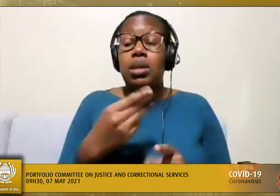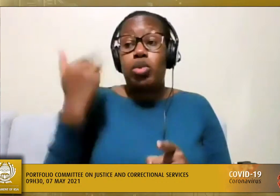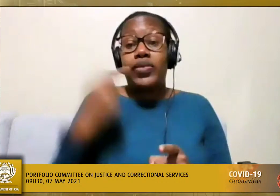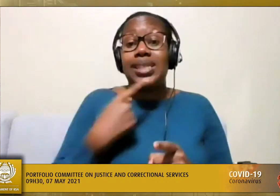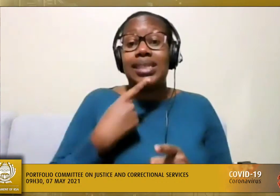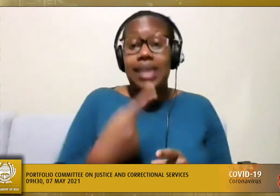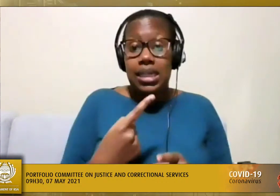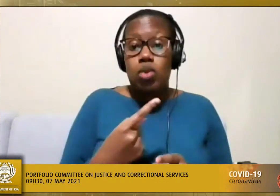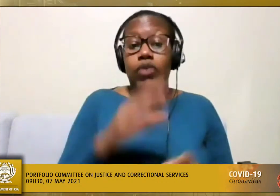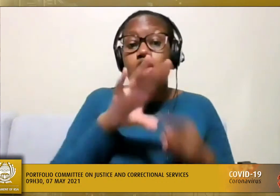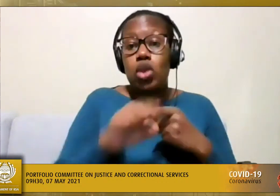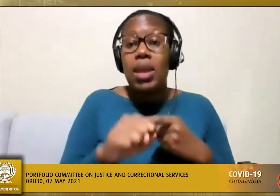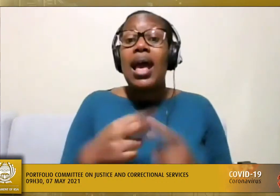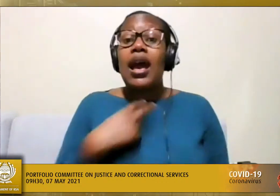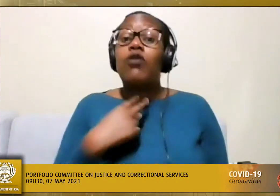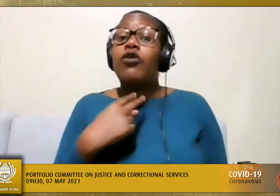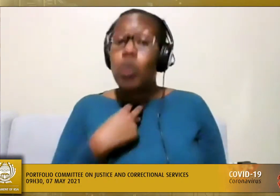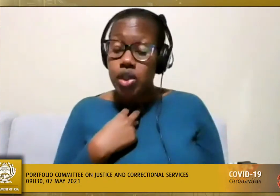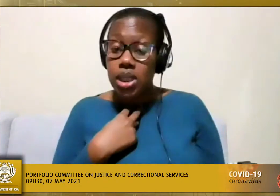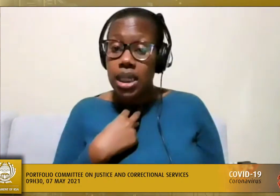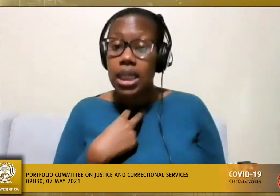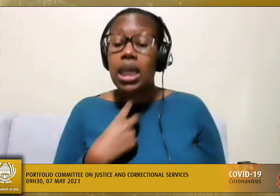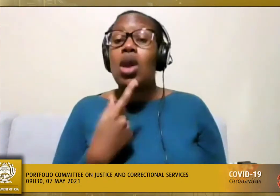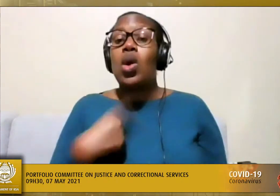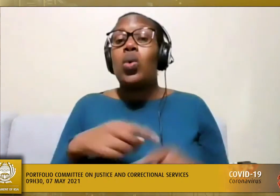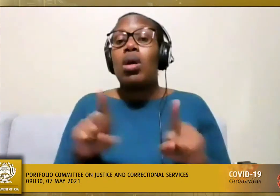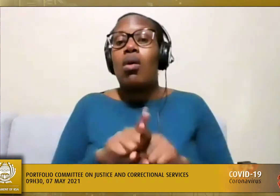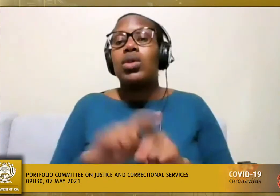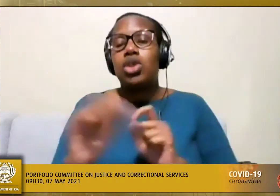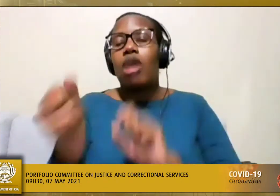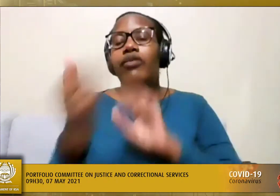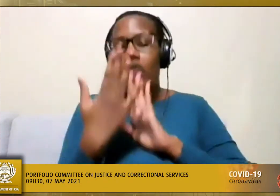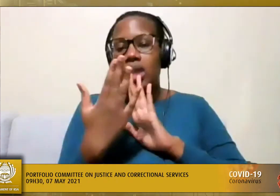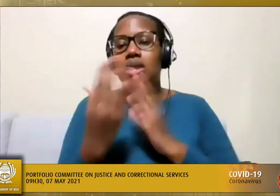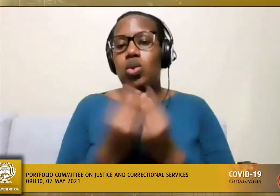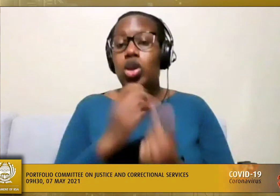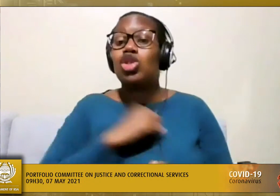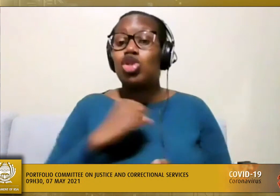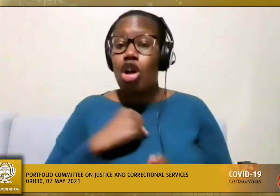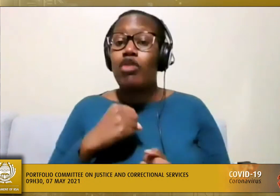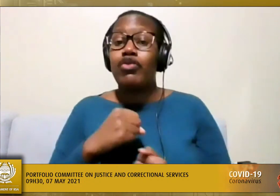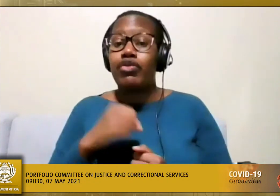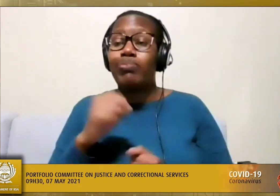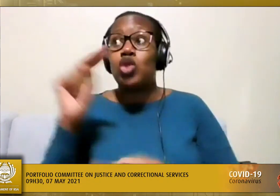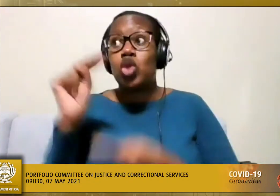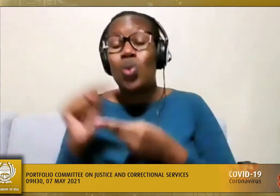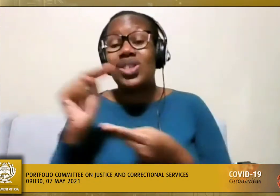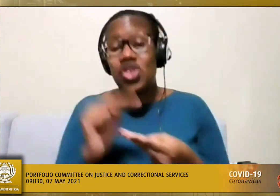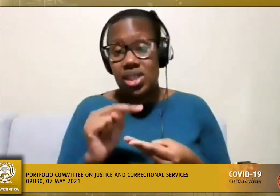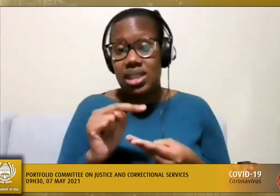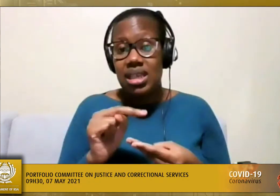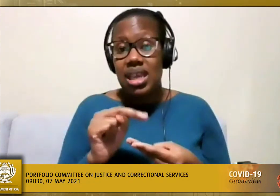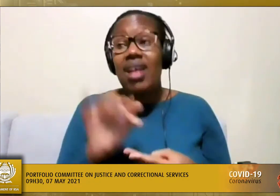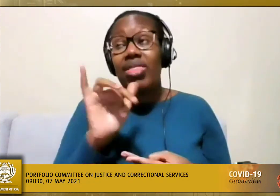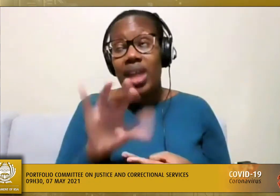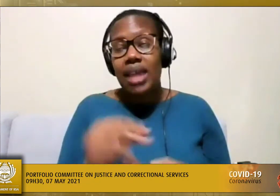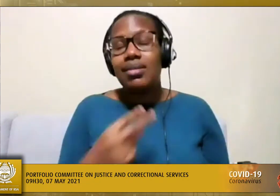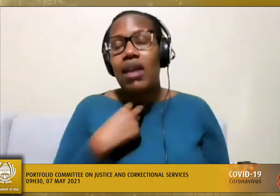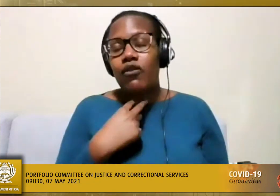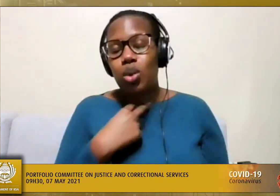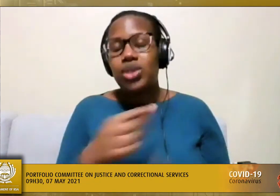unfortunately we were also um confronted with staff shortages which will obviously have an unfortunate